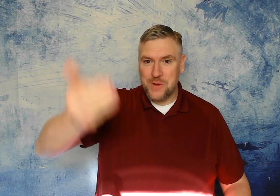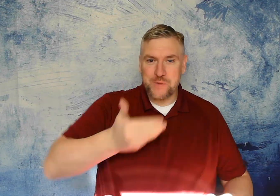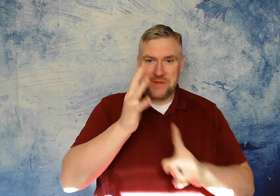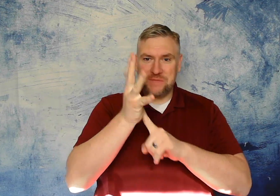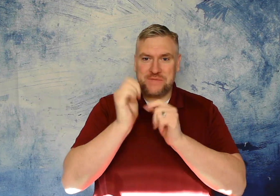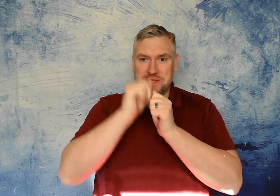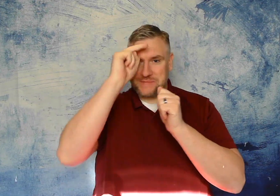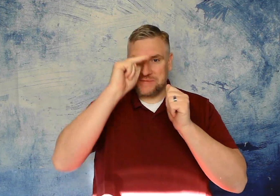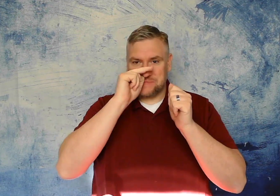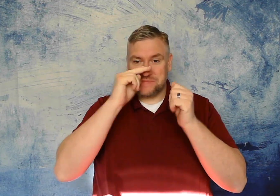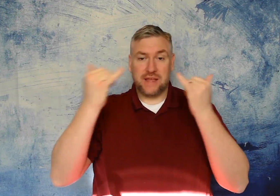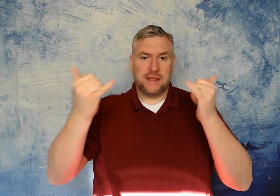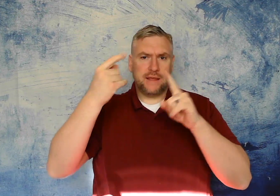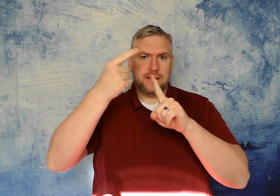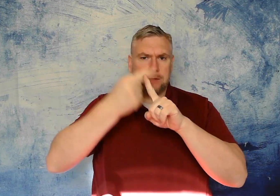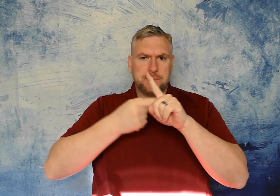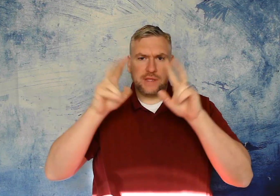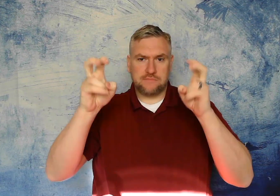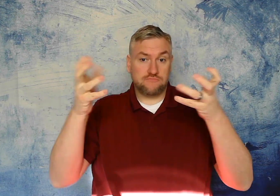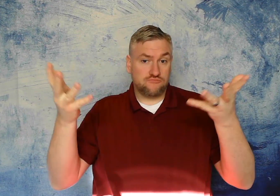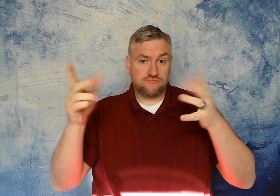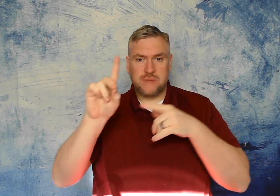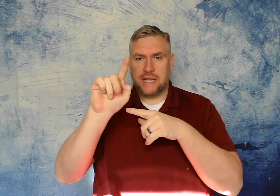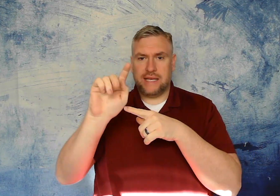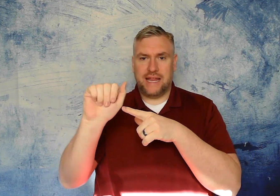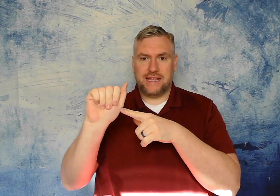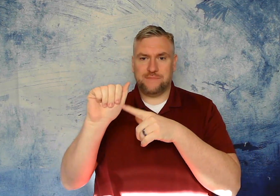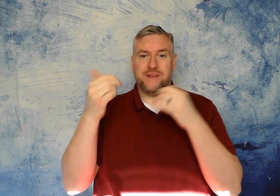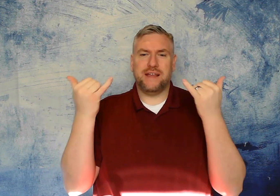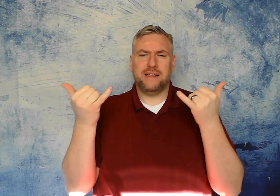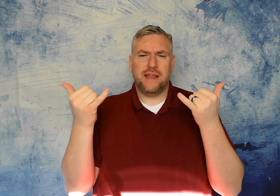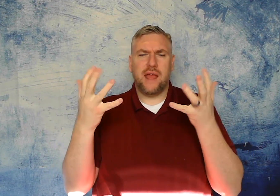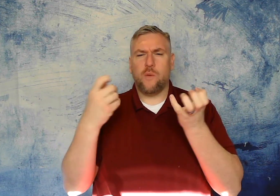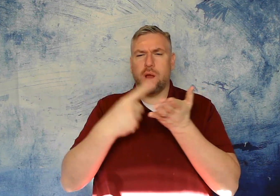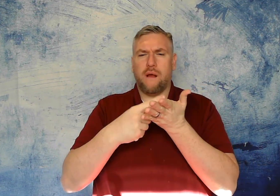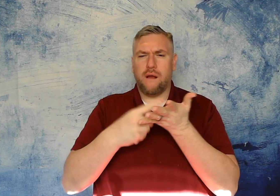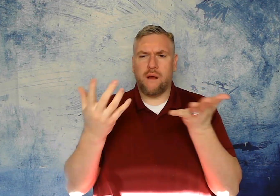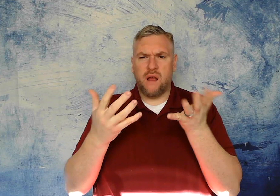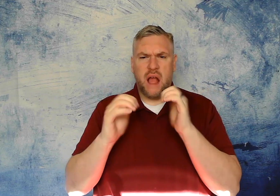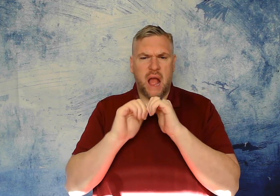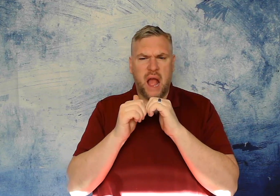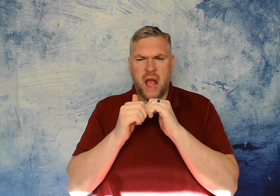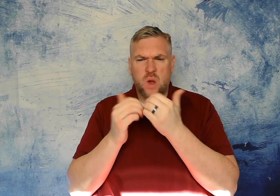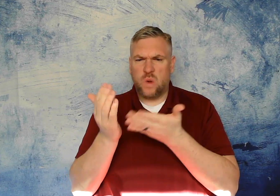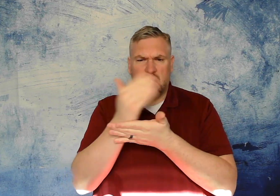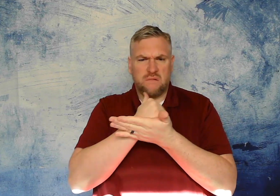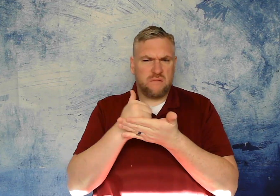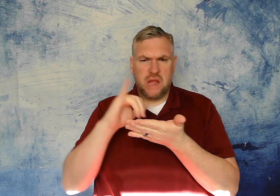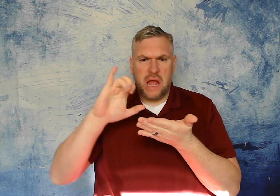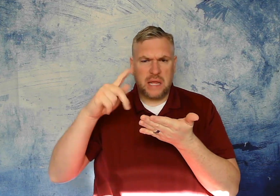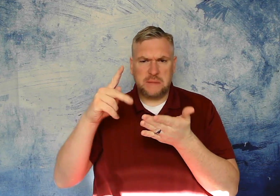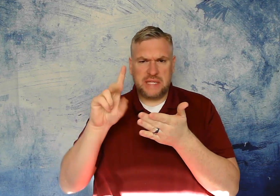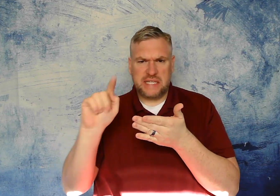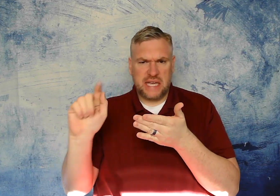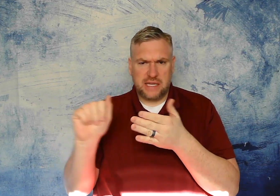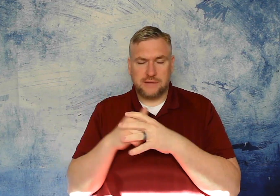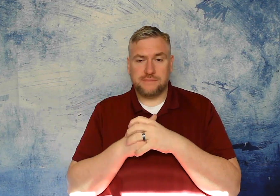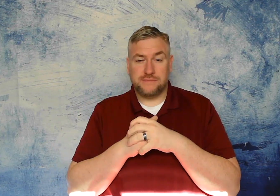Hello, and welcome to 5 Minutes with Nate. This month's topic, data. Now I want to talk about how do you collect IEP